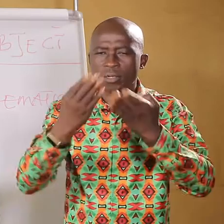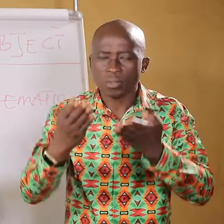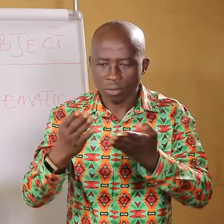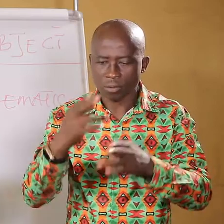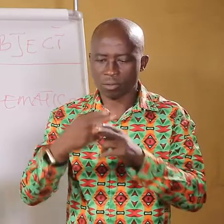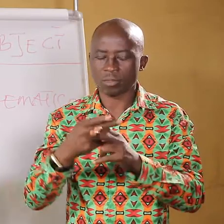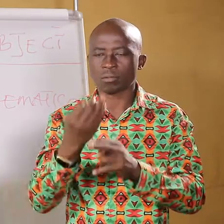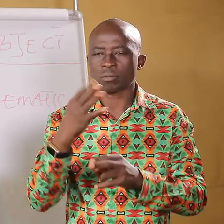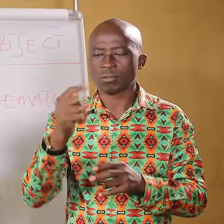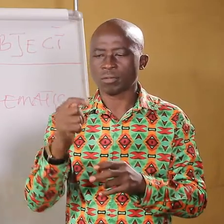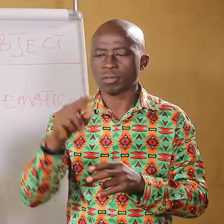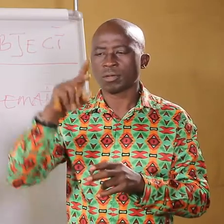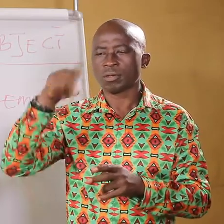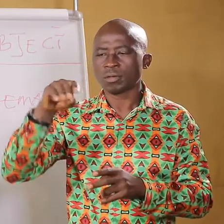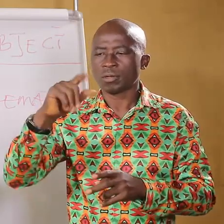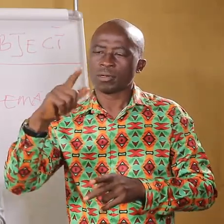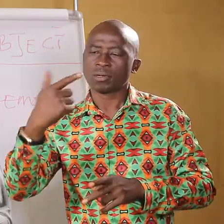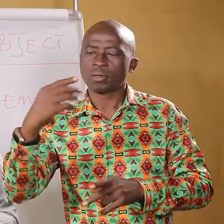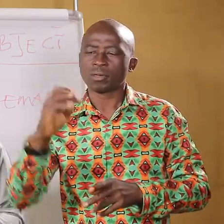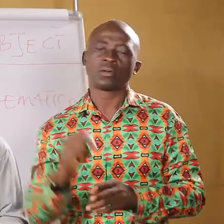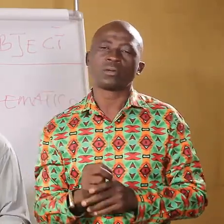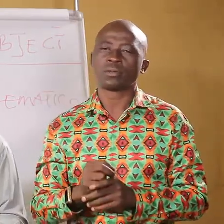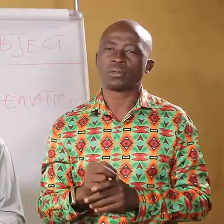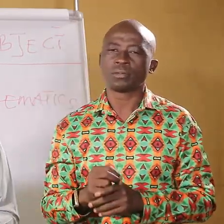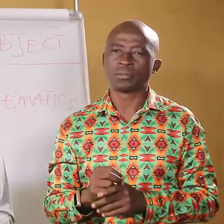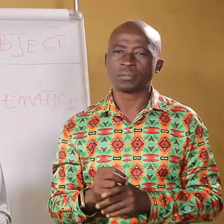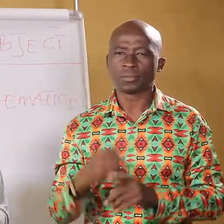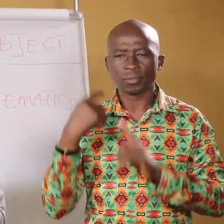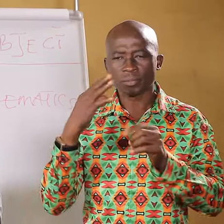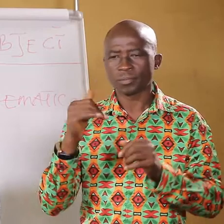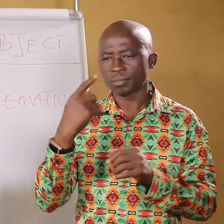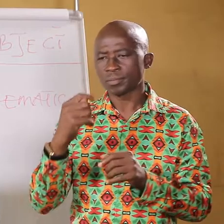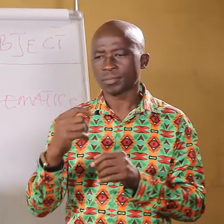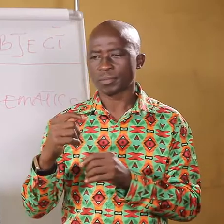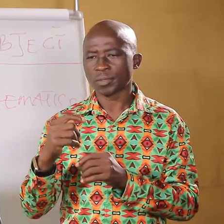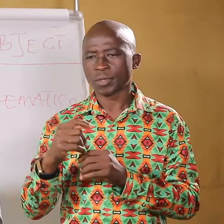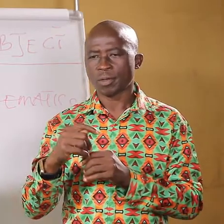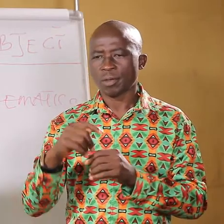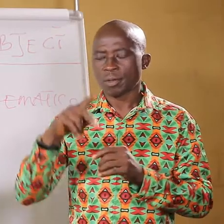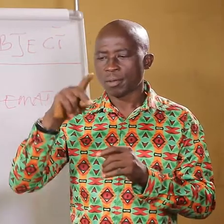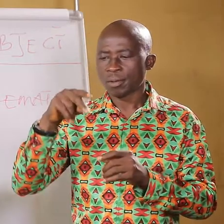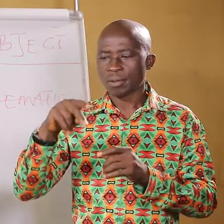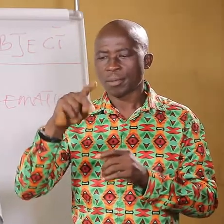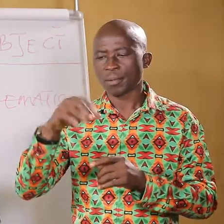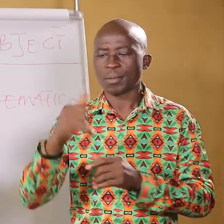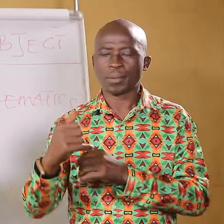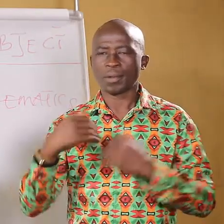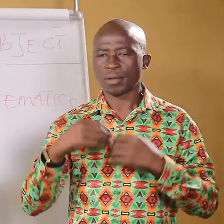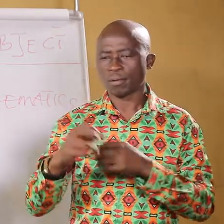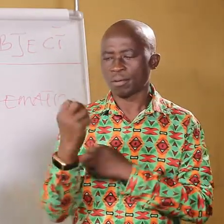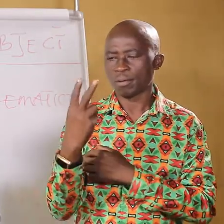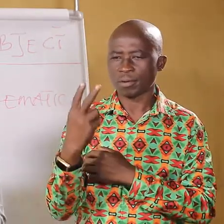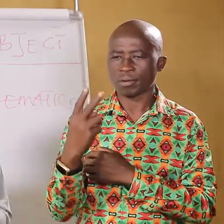polygon. Suggest a name for the polygon. Since the polygon has 12 sides, it therefore means